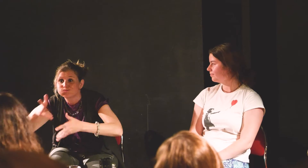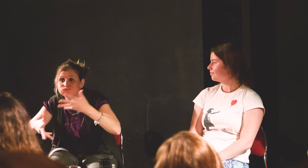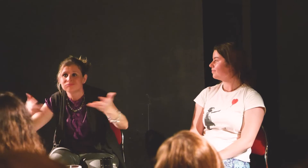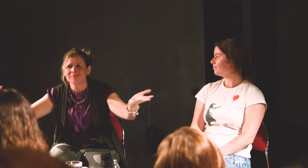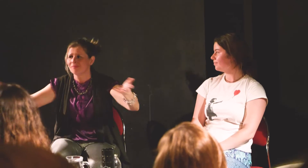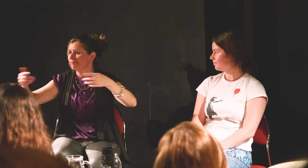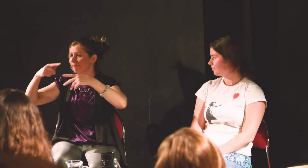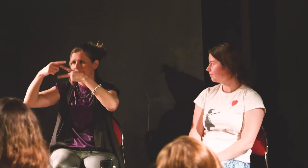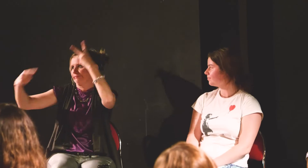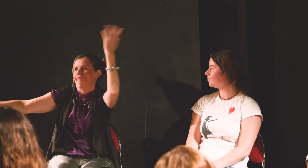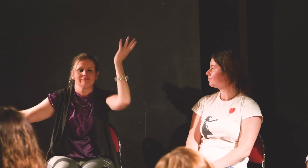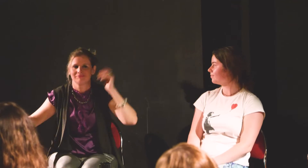you're underwater,